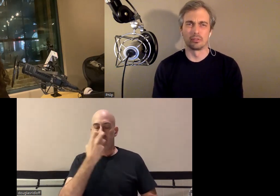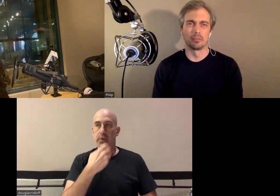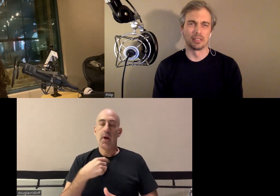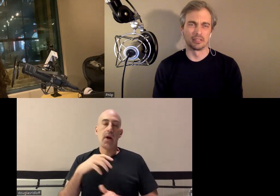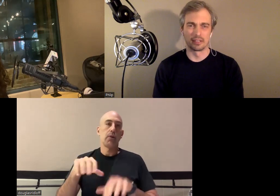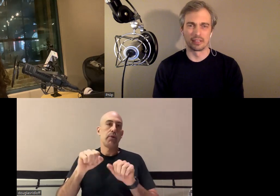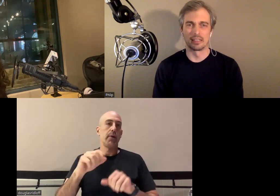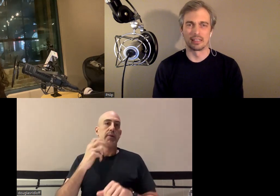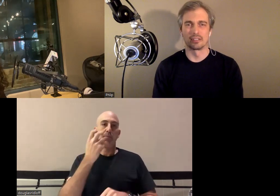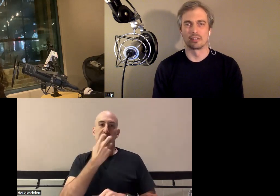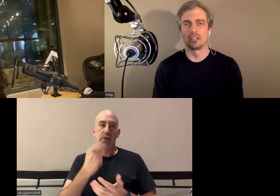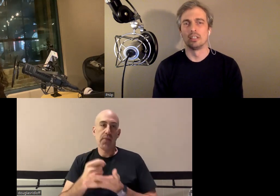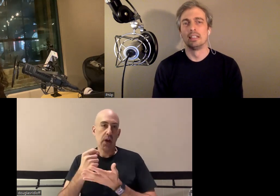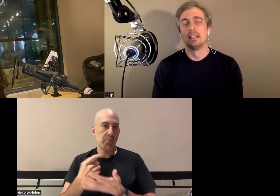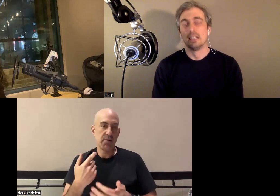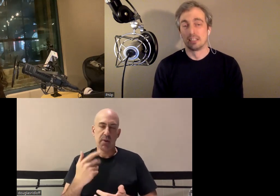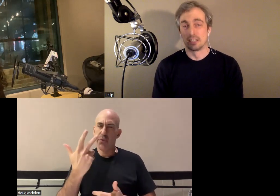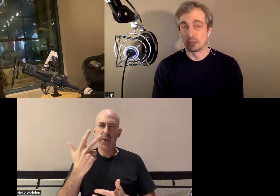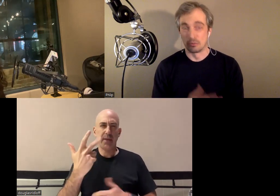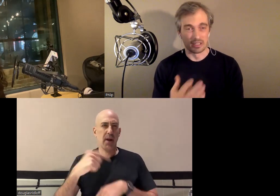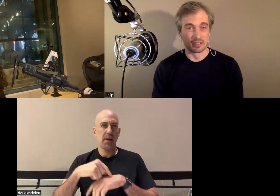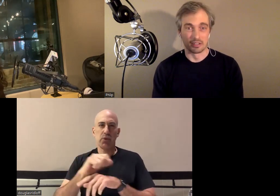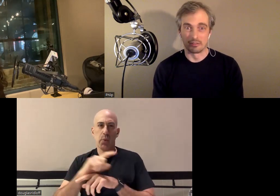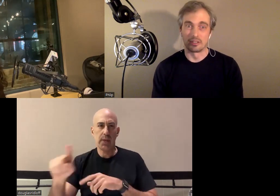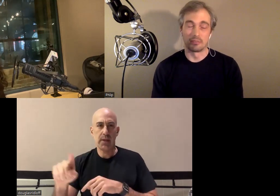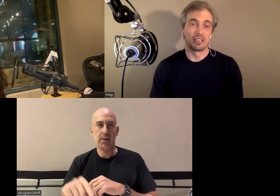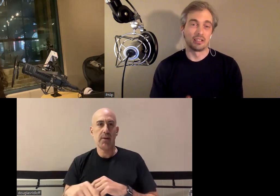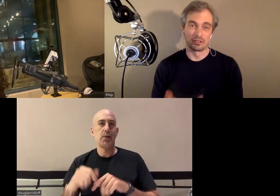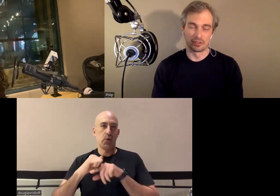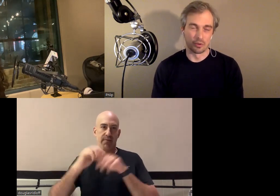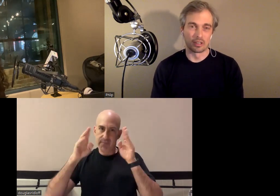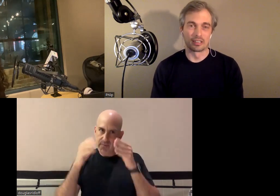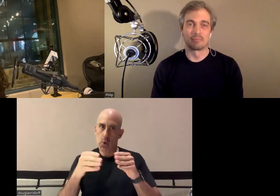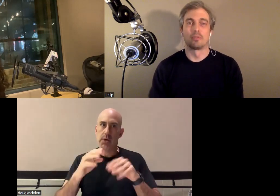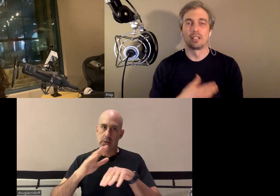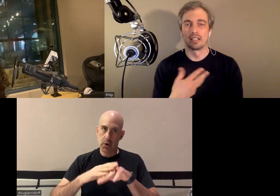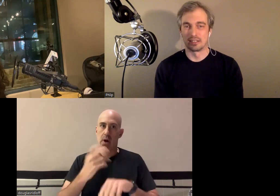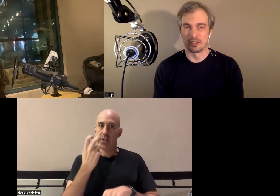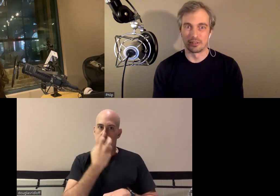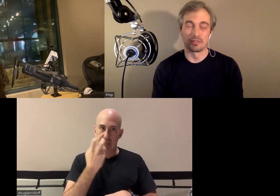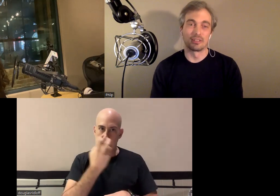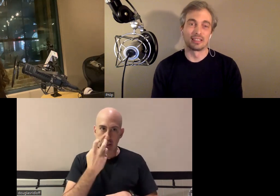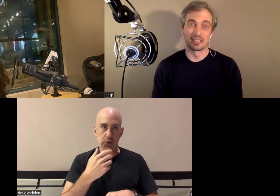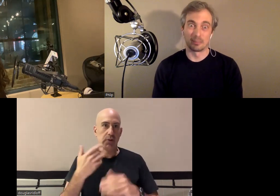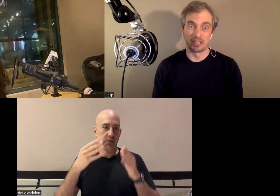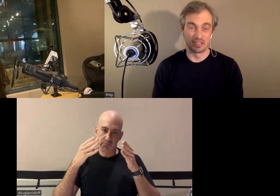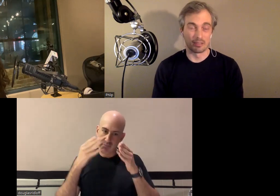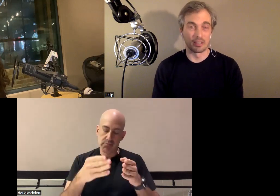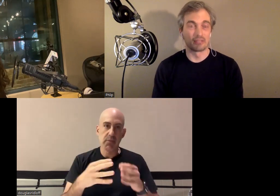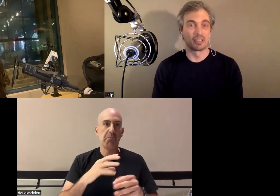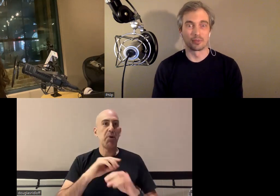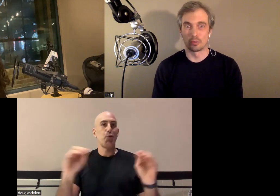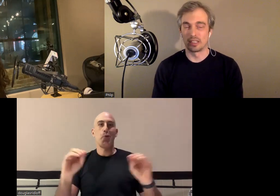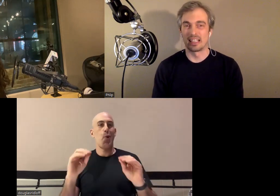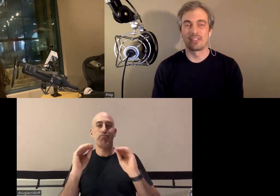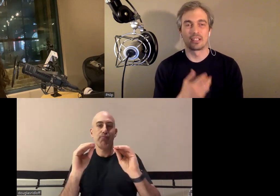almost all of middle school, I believe, as I recall. So we had to speak and use oralism. We had to attend speech